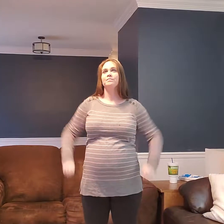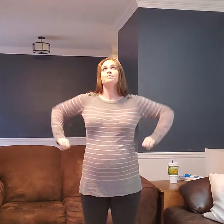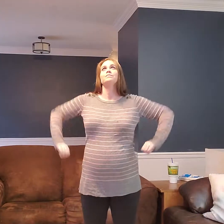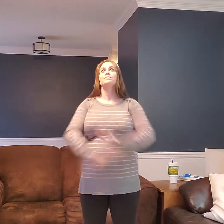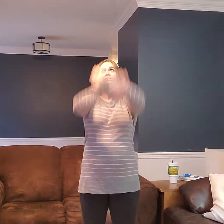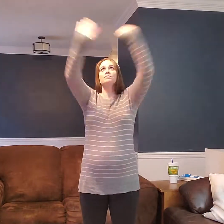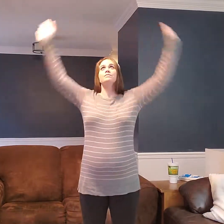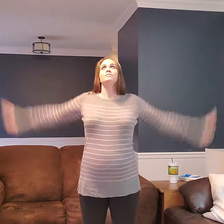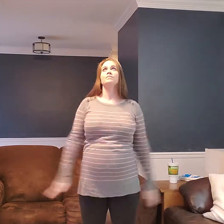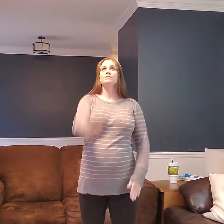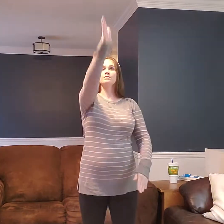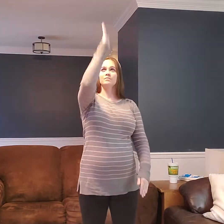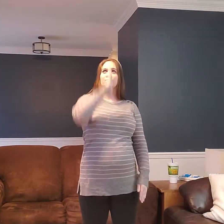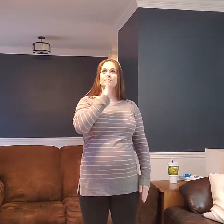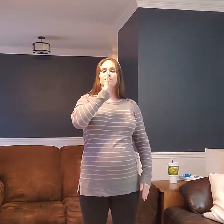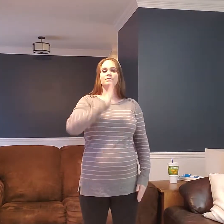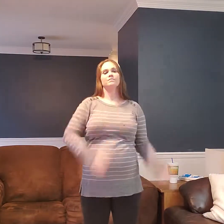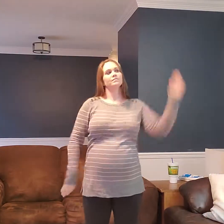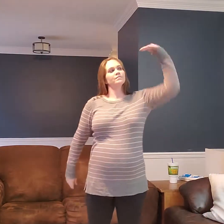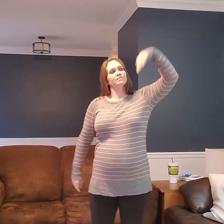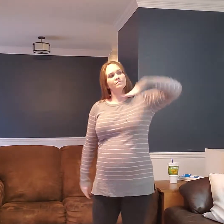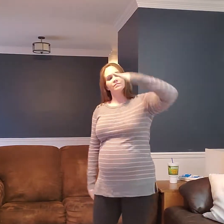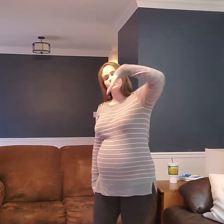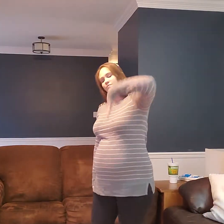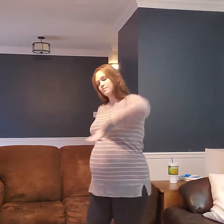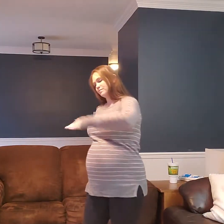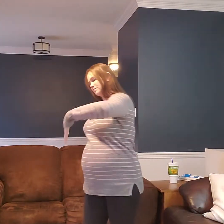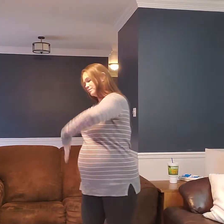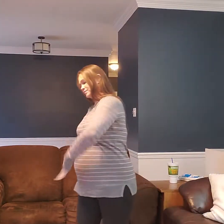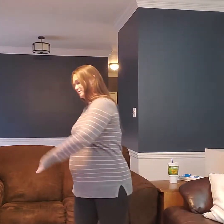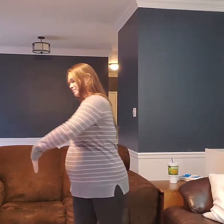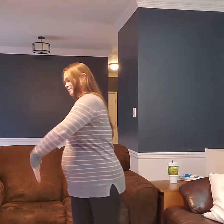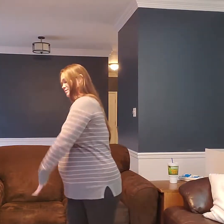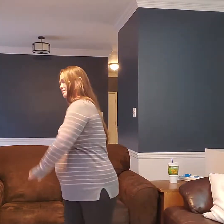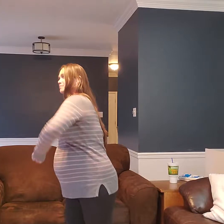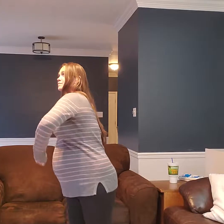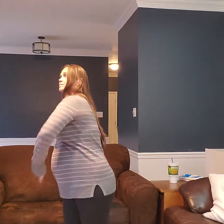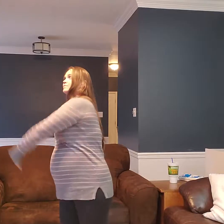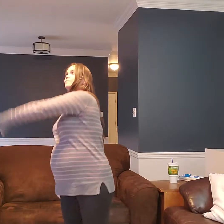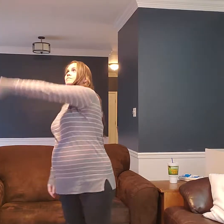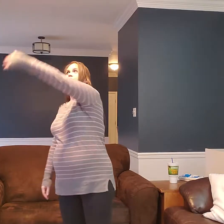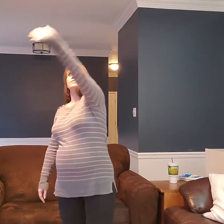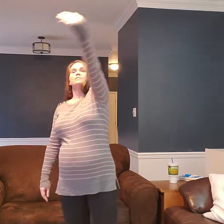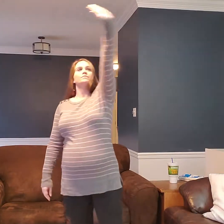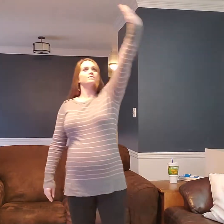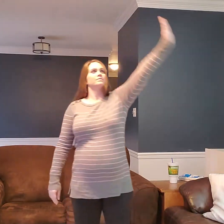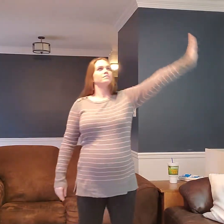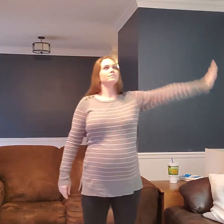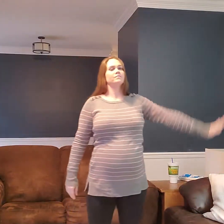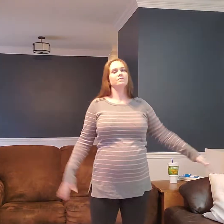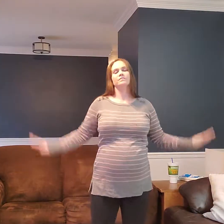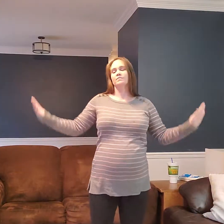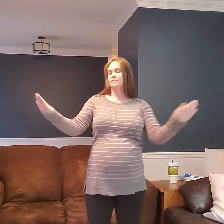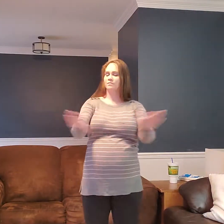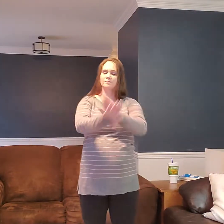Spirit of God, take me to a deeper place Take me out, I'll safe And I'll